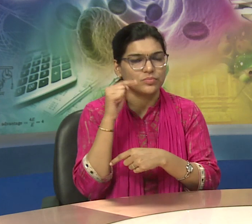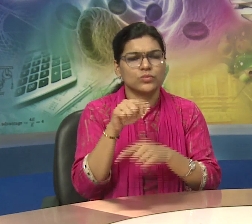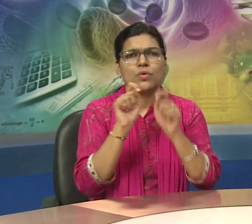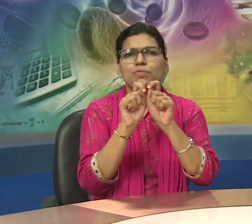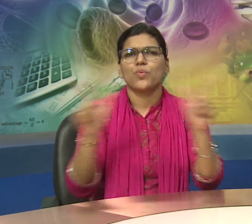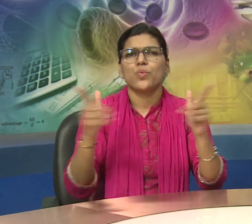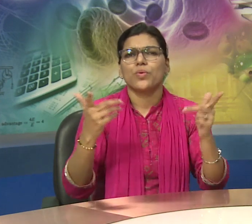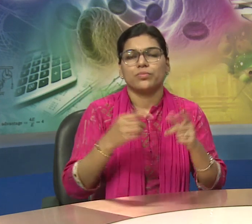GUI.